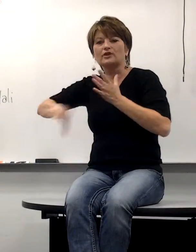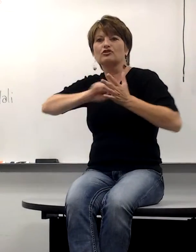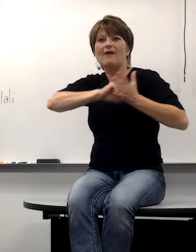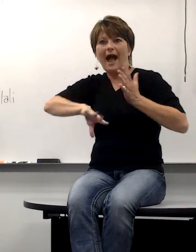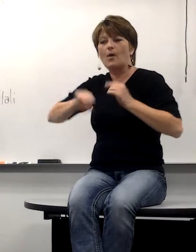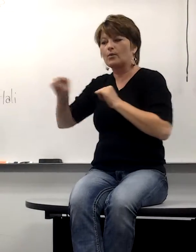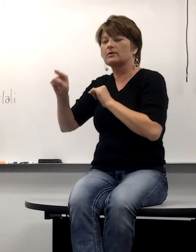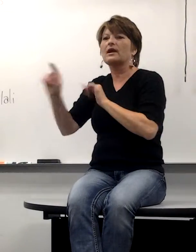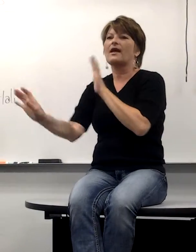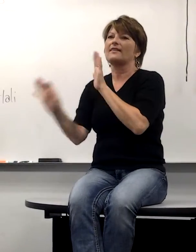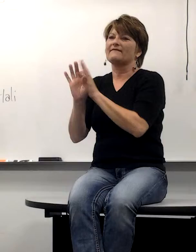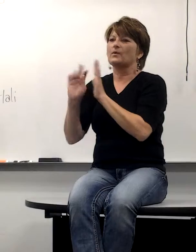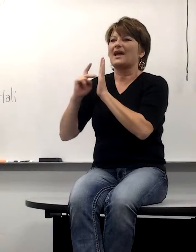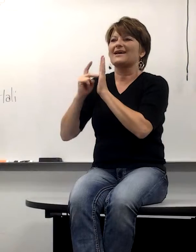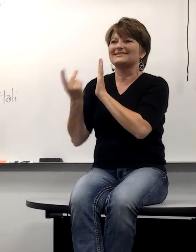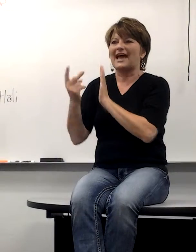They analyze the tissue.